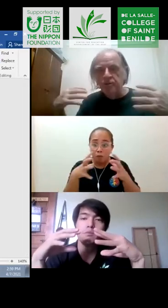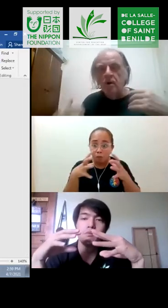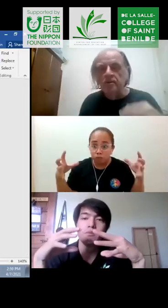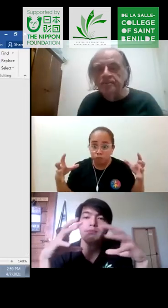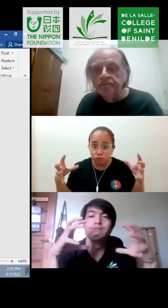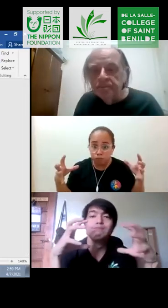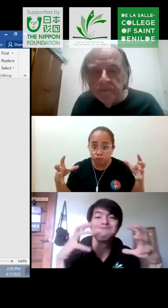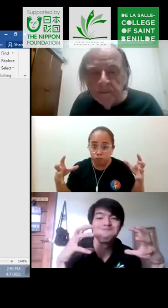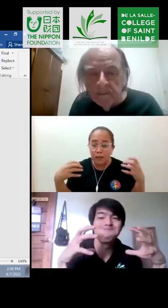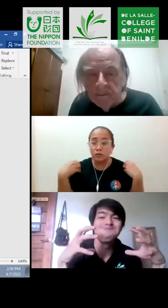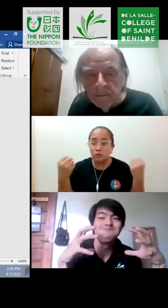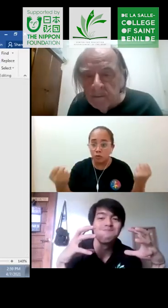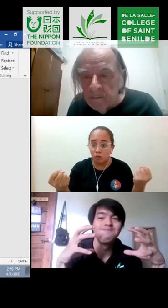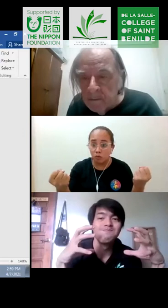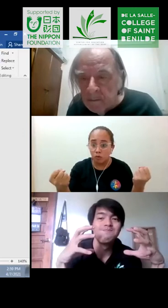and strong.